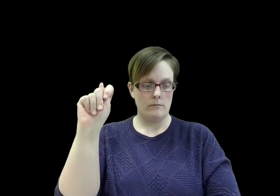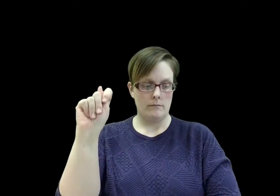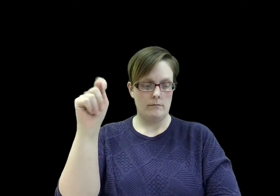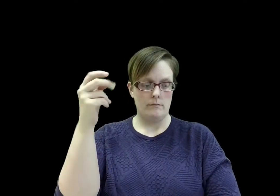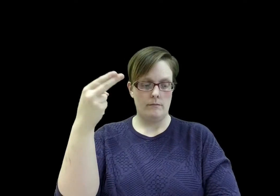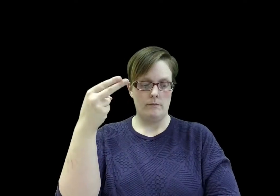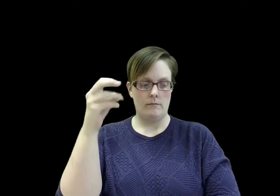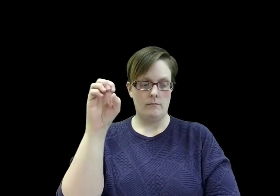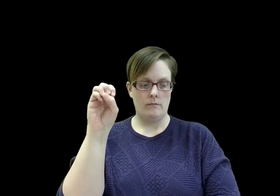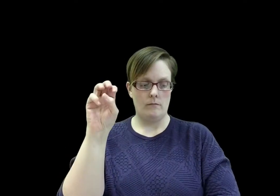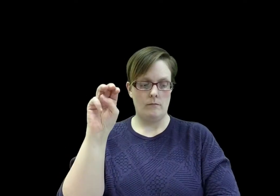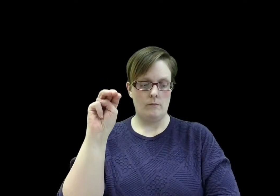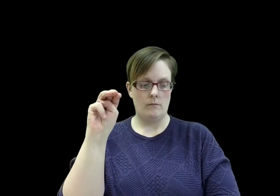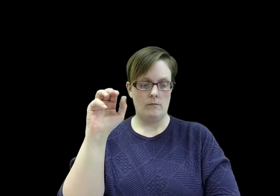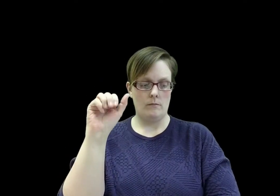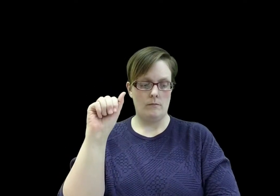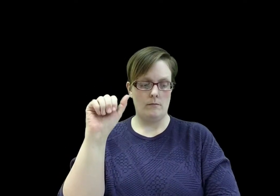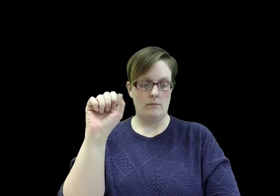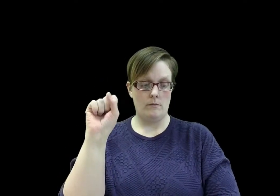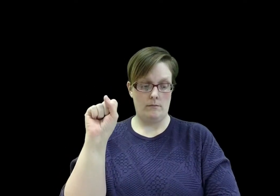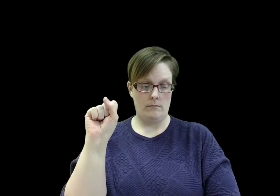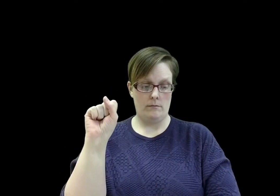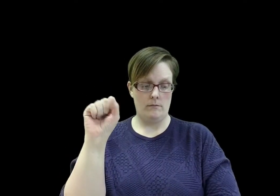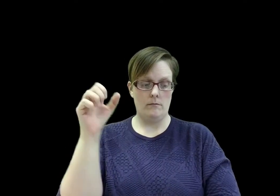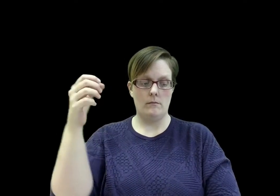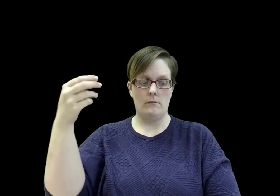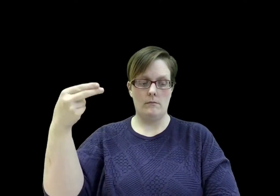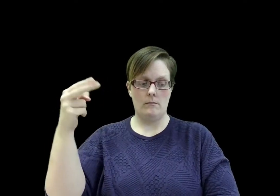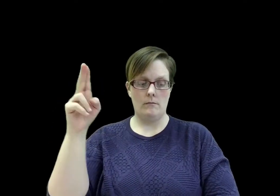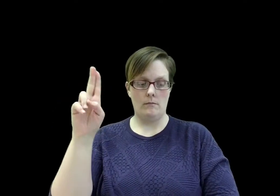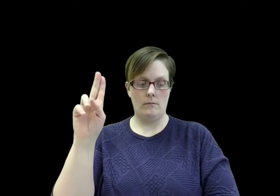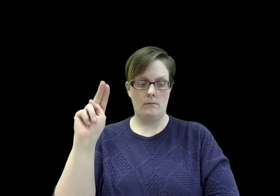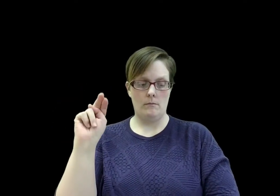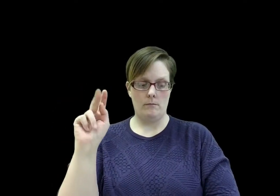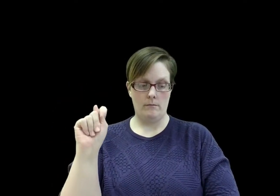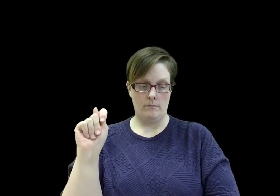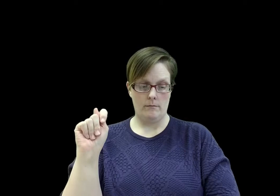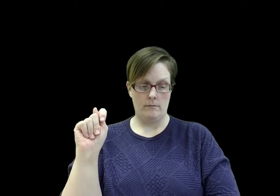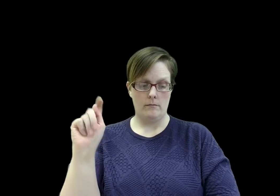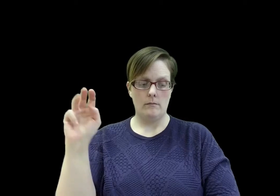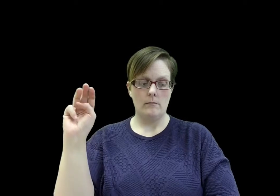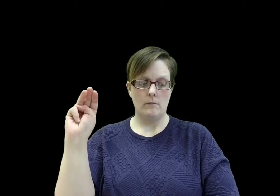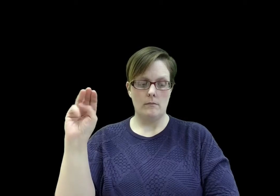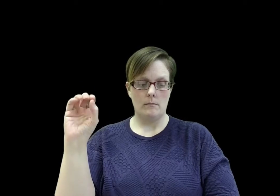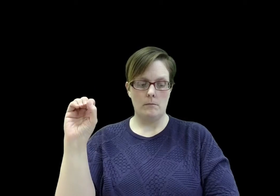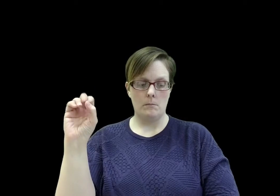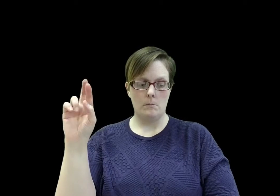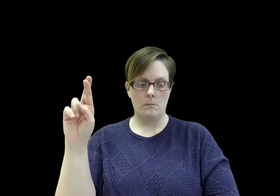Now another man by the name of Thomas Hunt